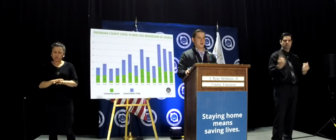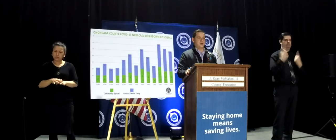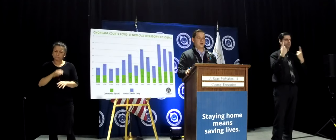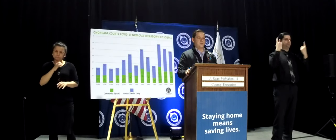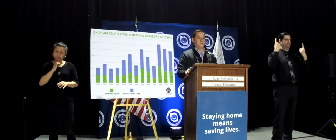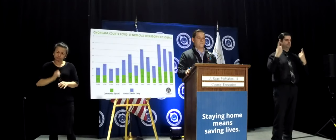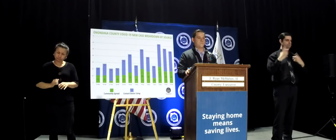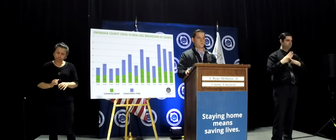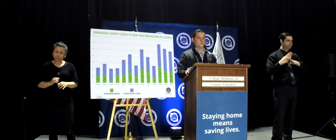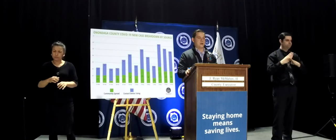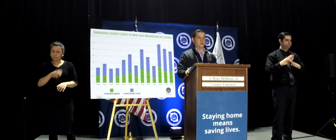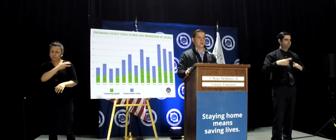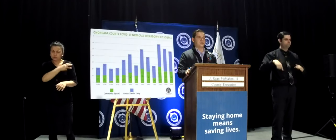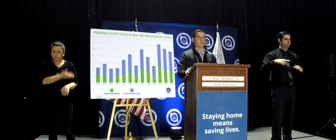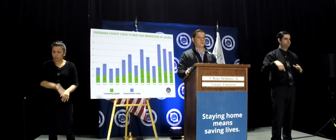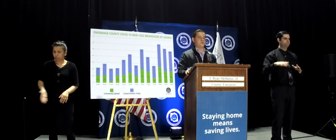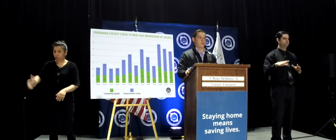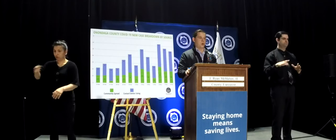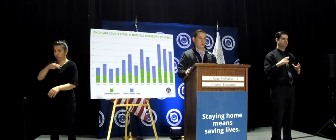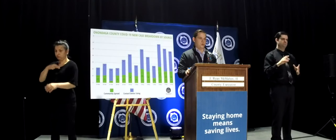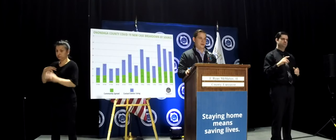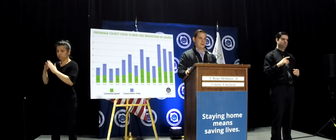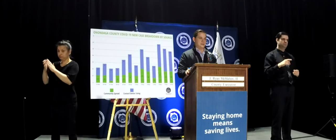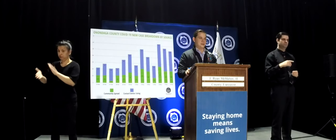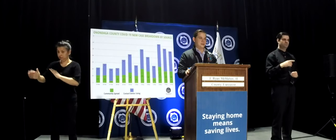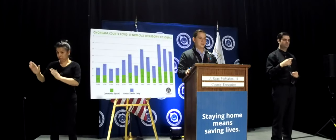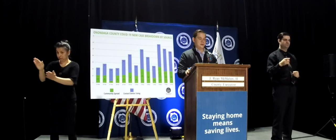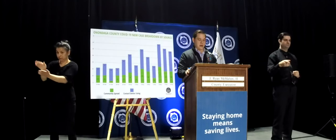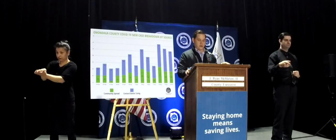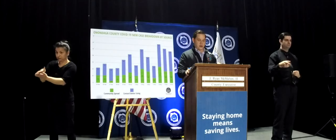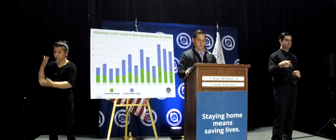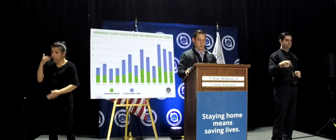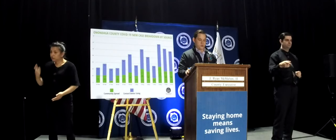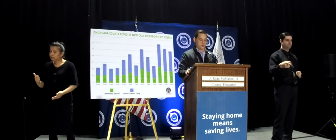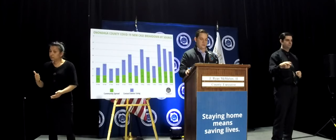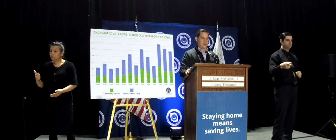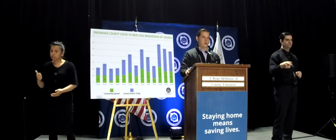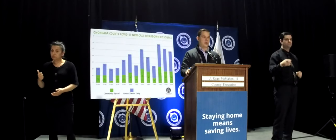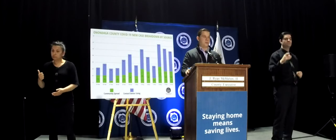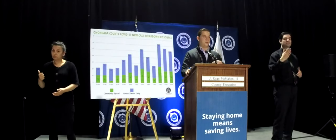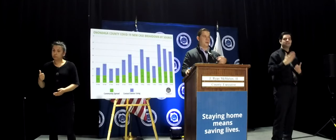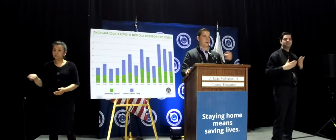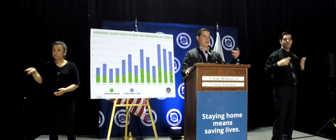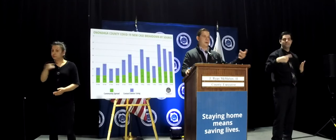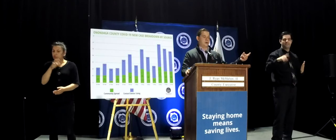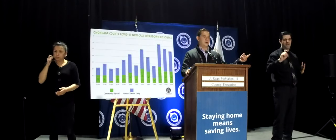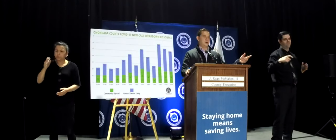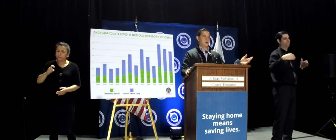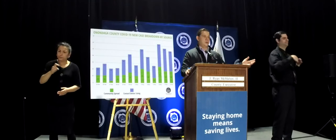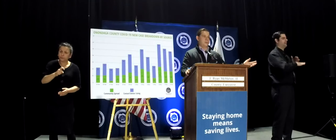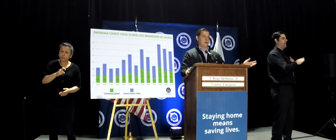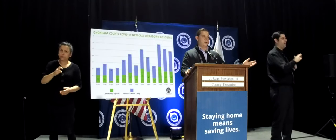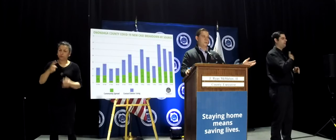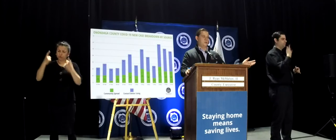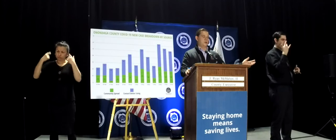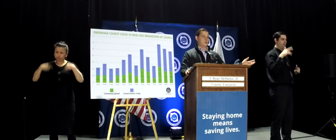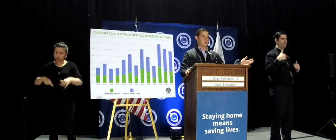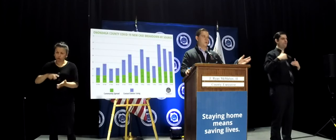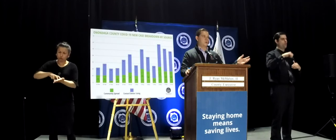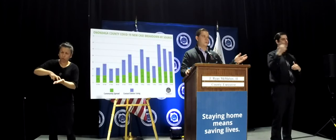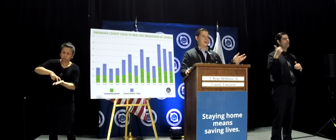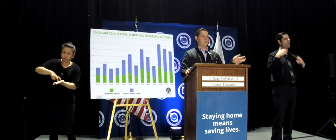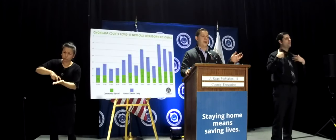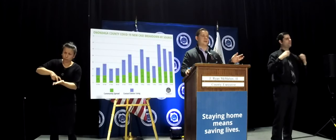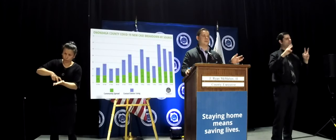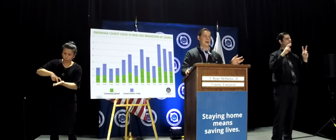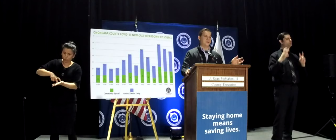had medical conditions before COVID-19. Now you're going to have more. So every day we got people that are getting better, but because of